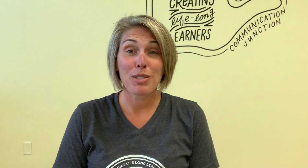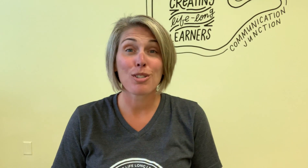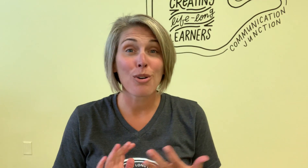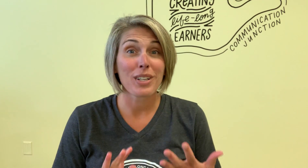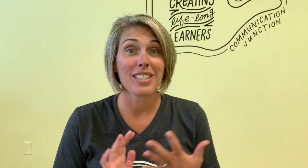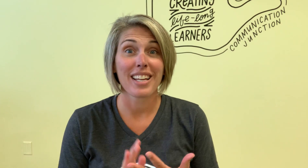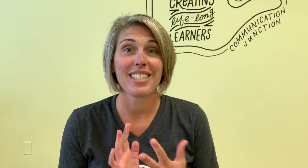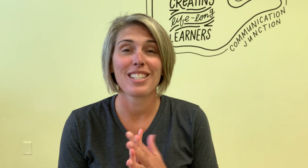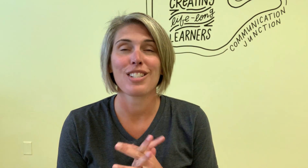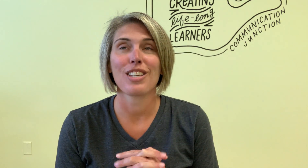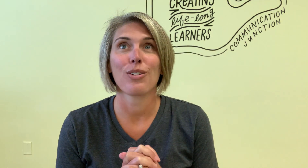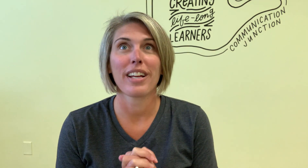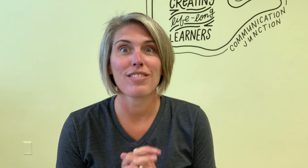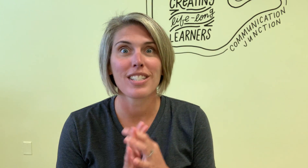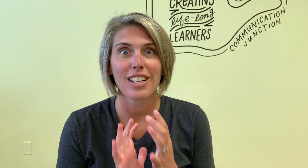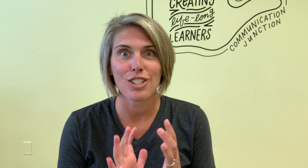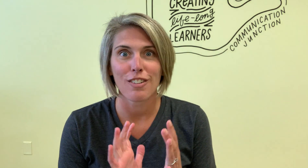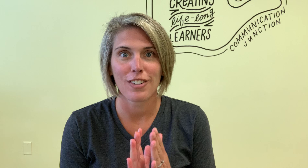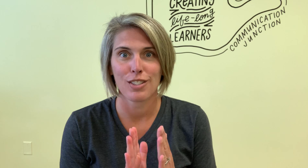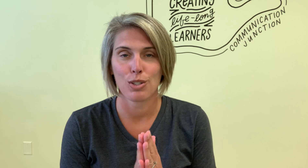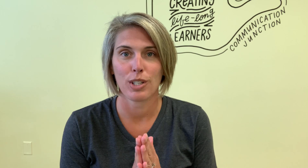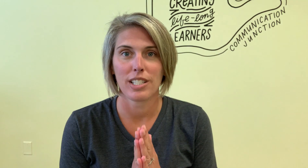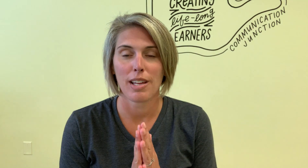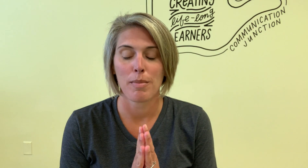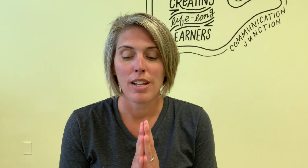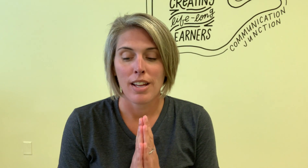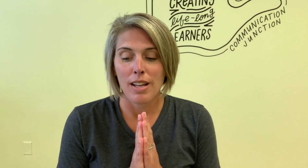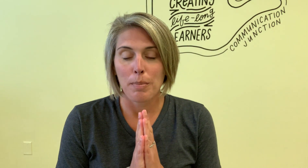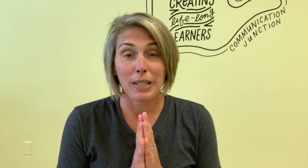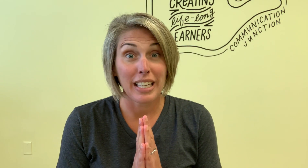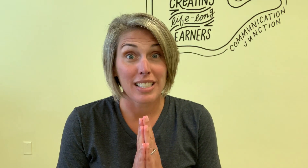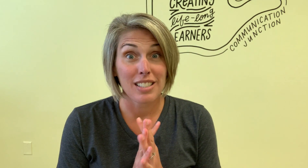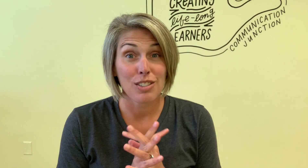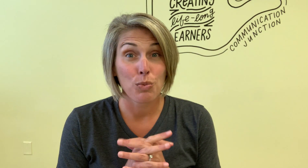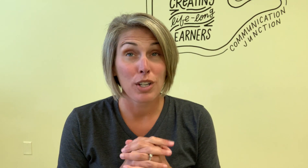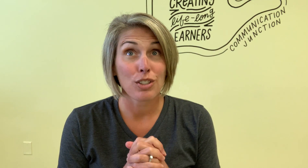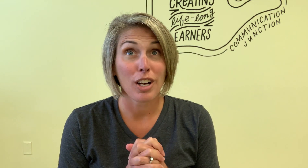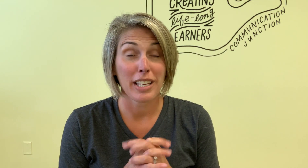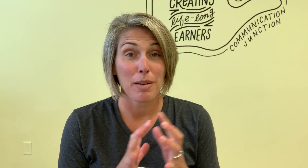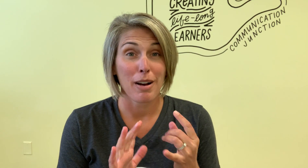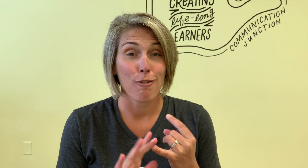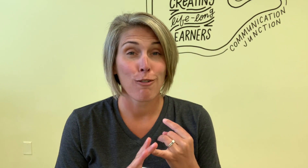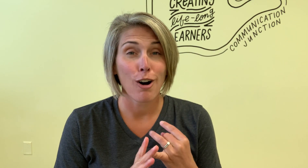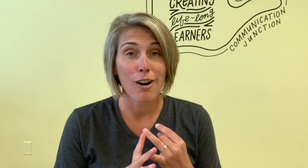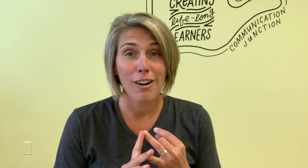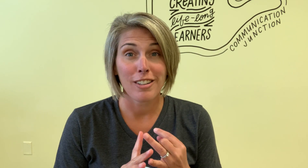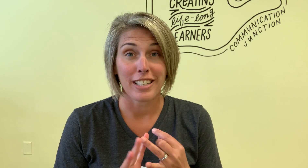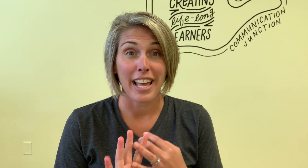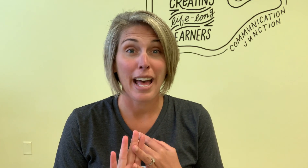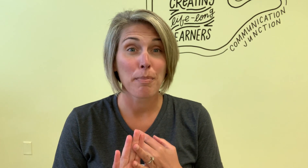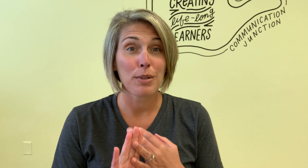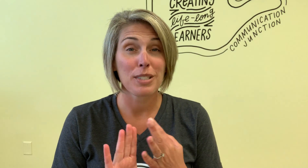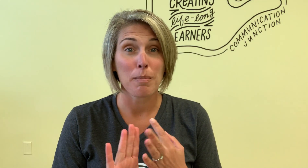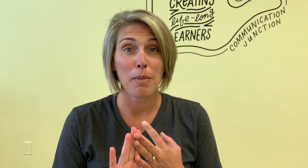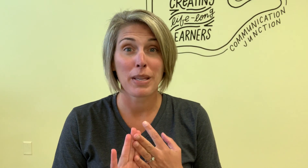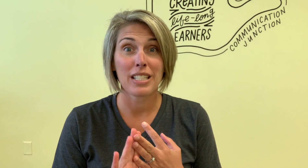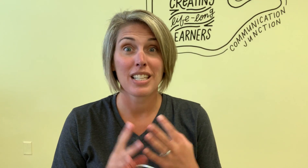so excited to see you, and I have such a fun storytime planned. We are talking about fall and apples and pumpkins, some of